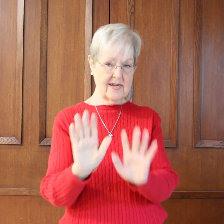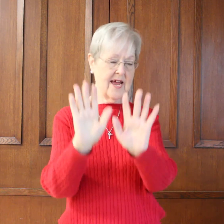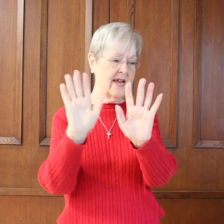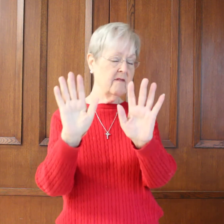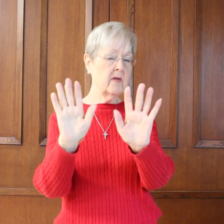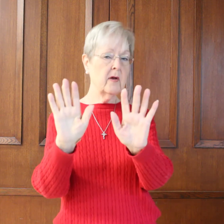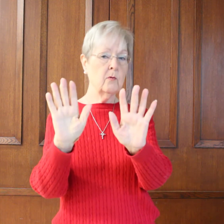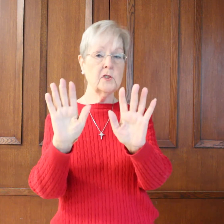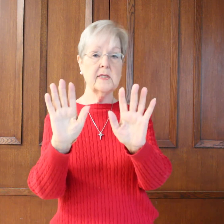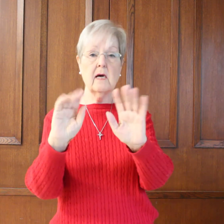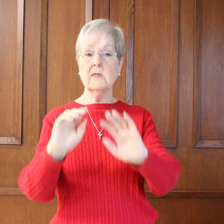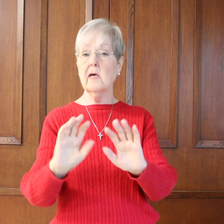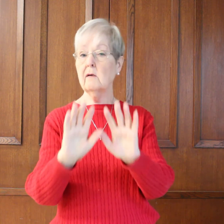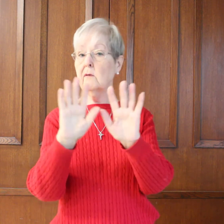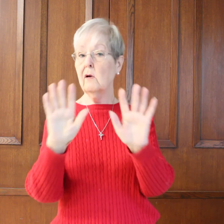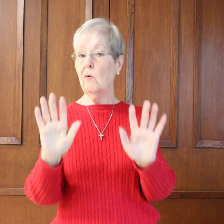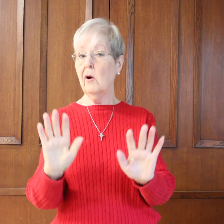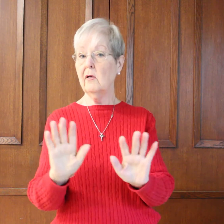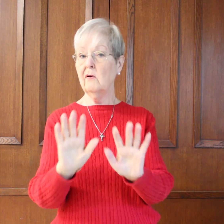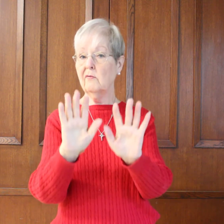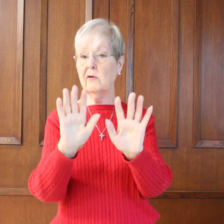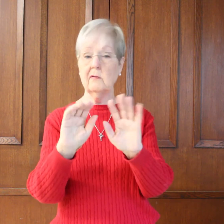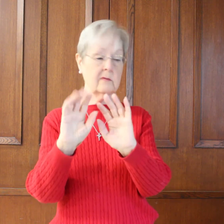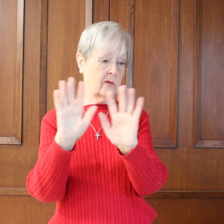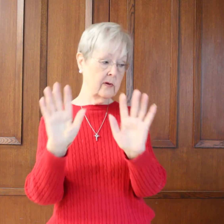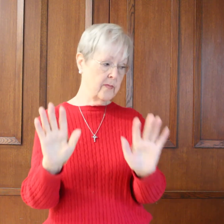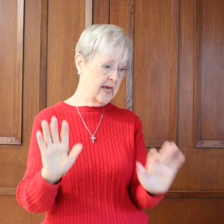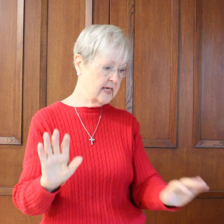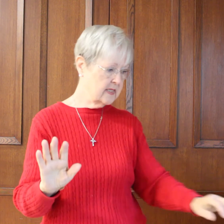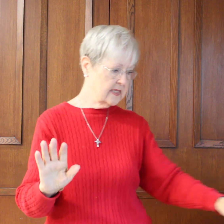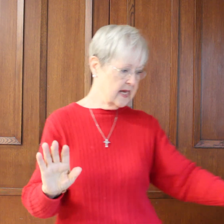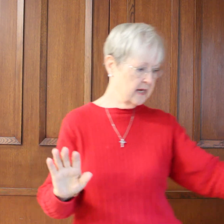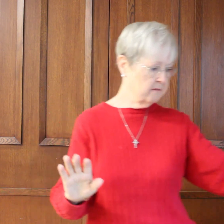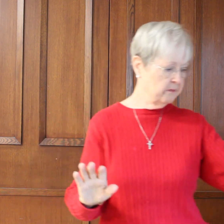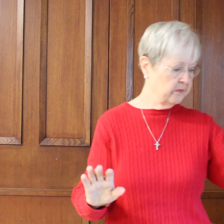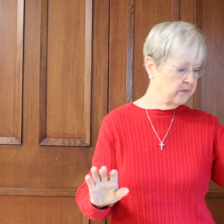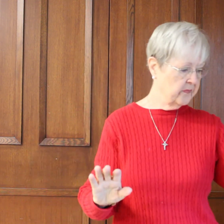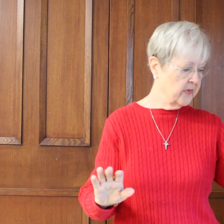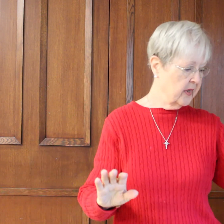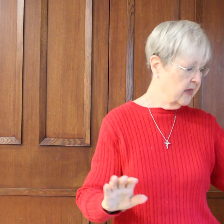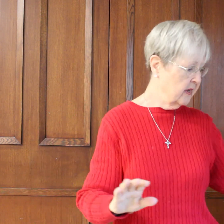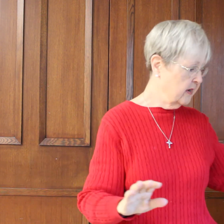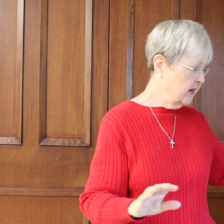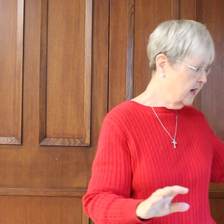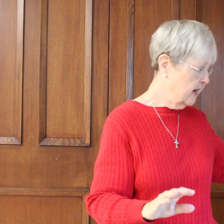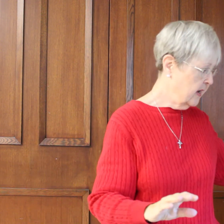Sunday, which is also wonderful or amazing. Okay.